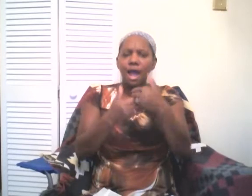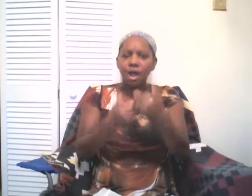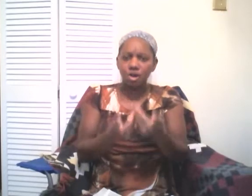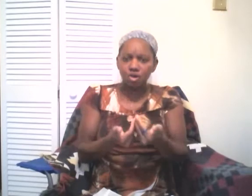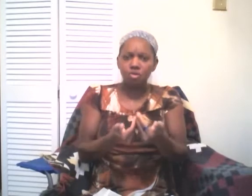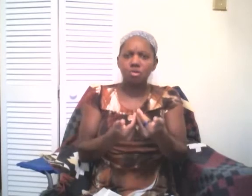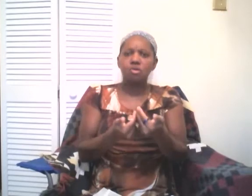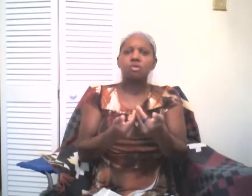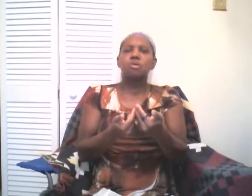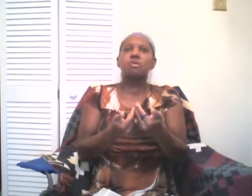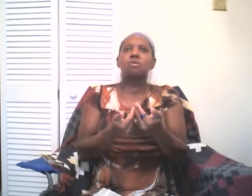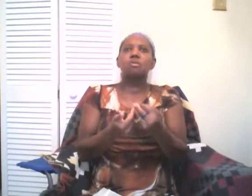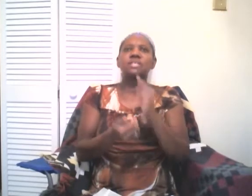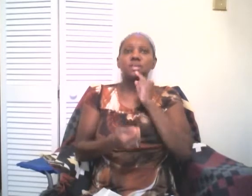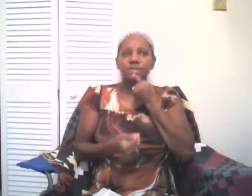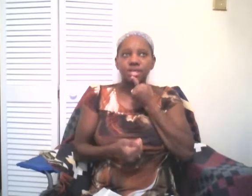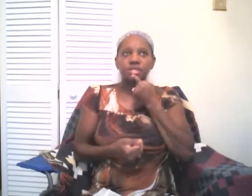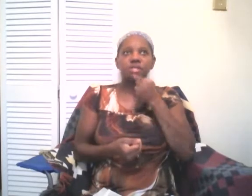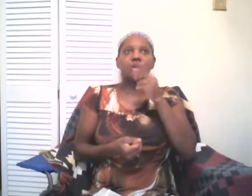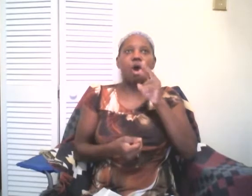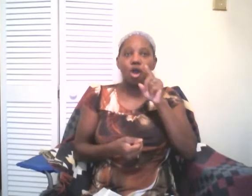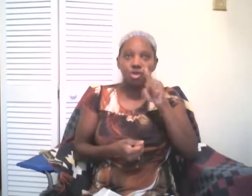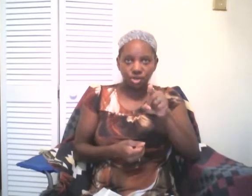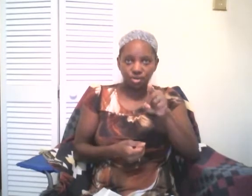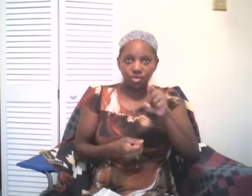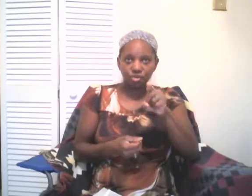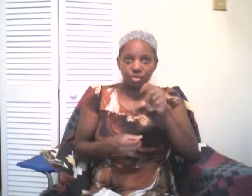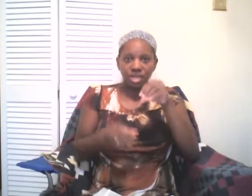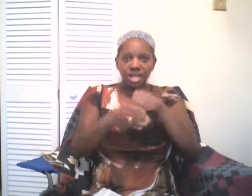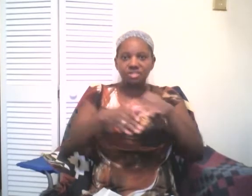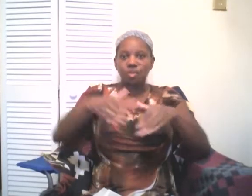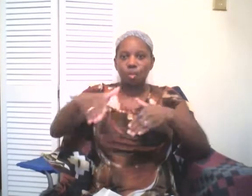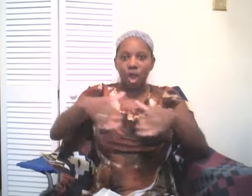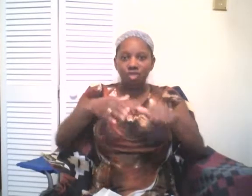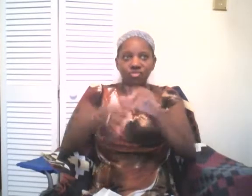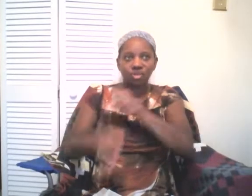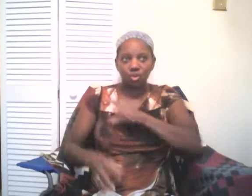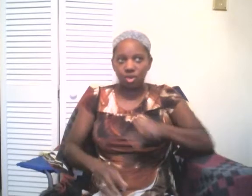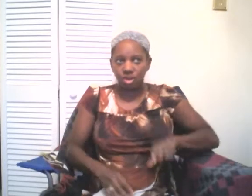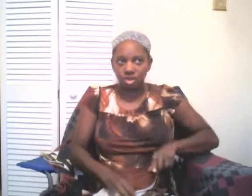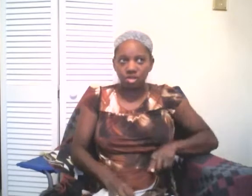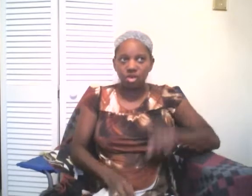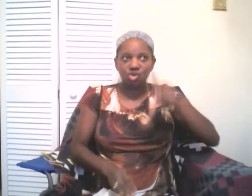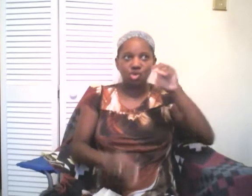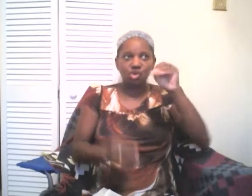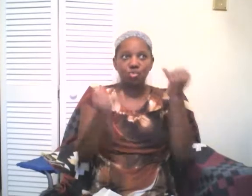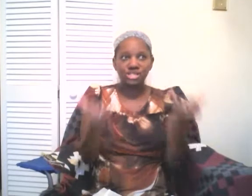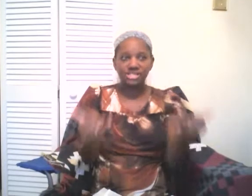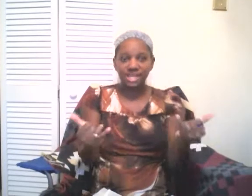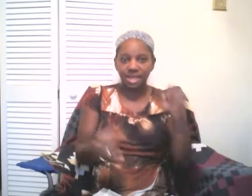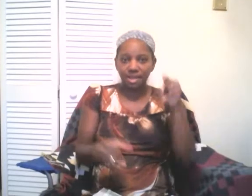how serious are you in the walk for the Lord? Do you present Him